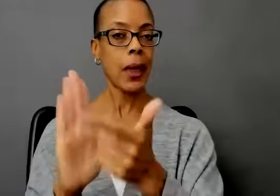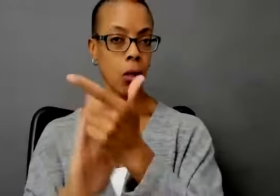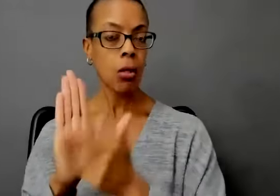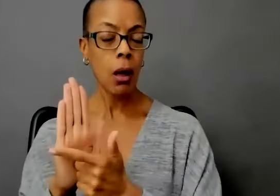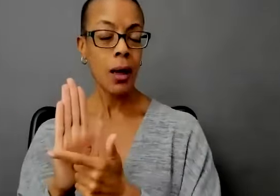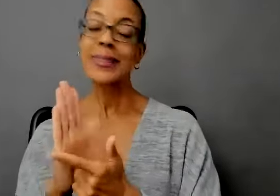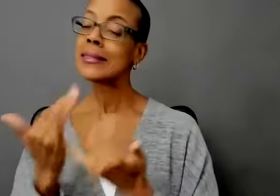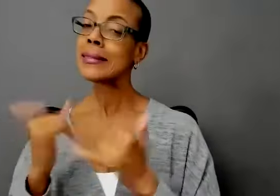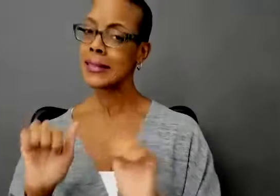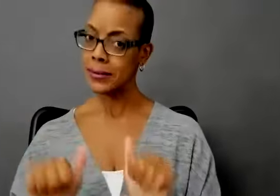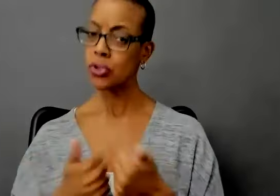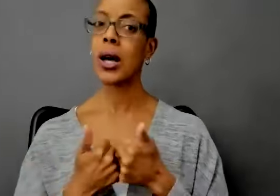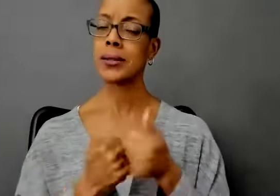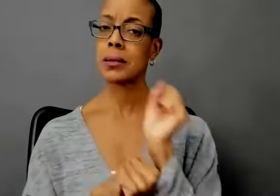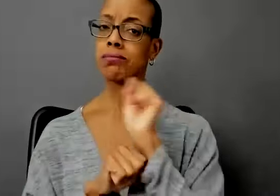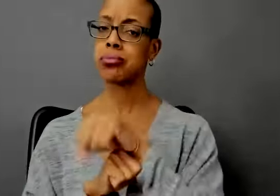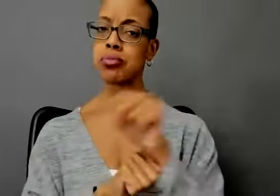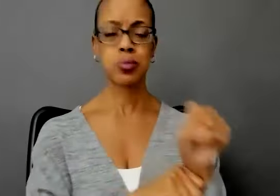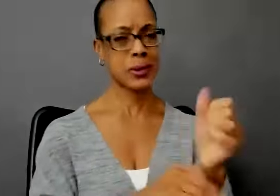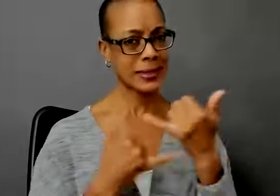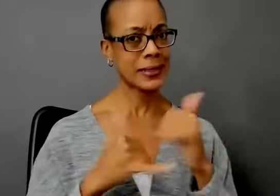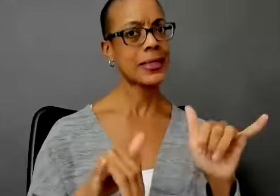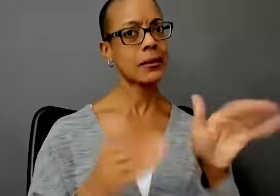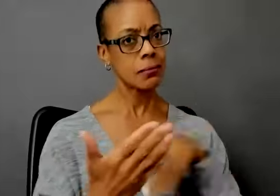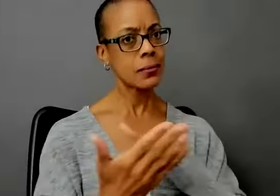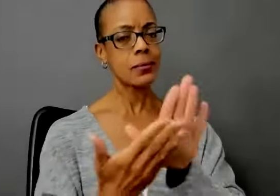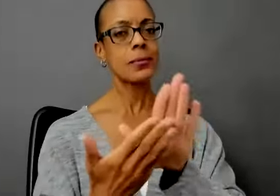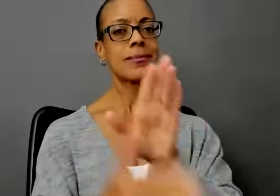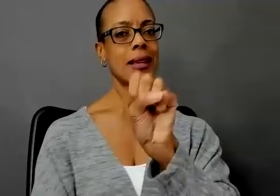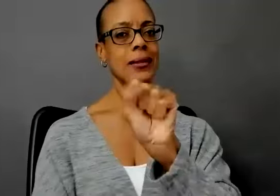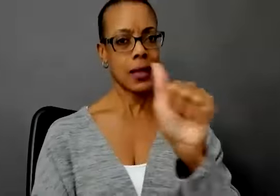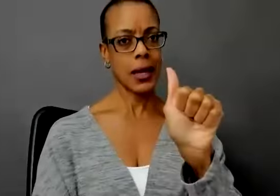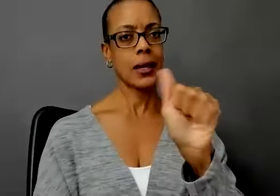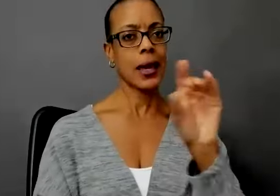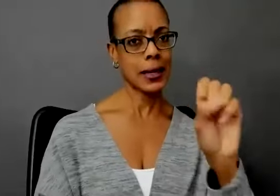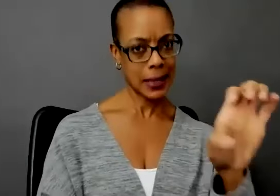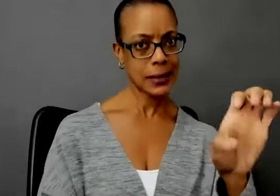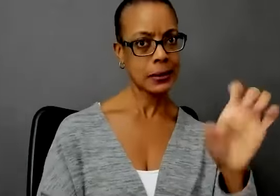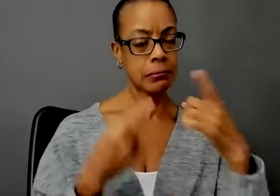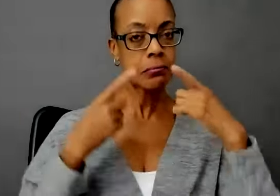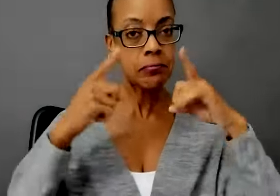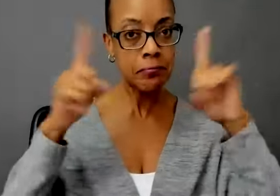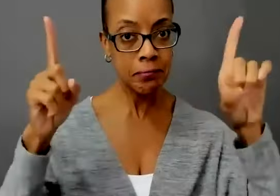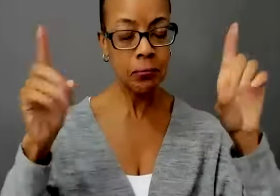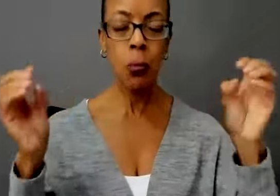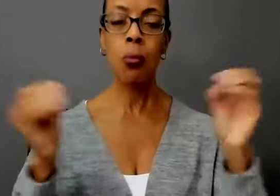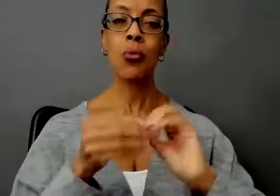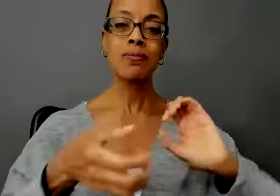challenges to overcome in addressing sexual violence cases effectively. Continued collaboration and advocacy and commitment